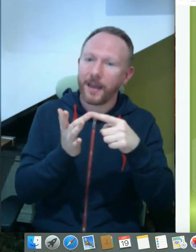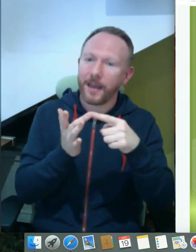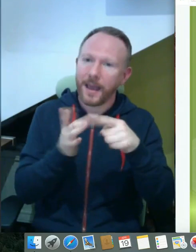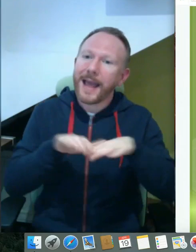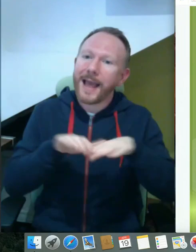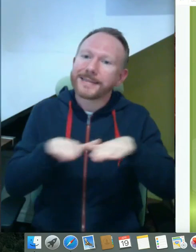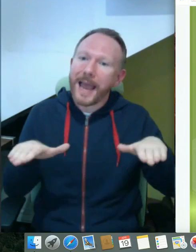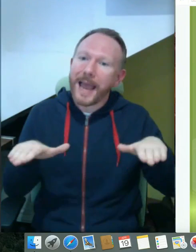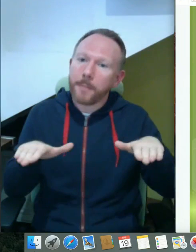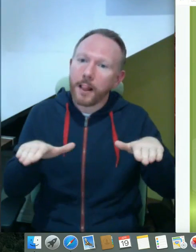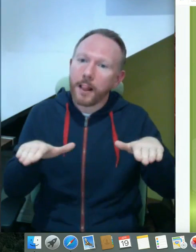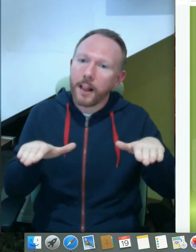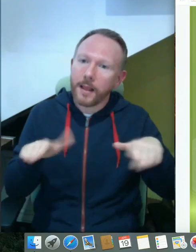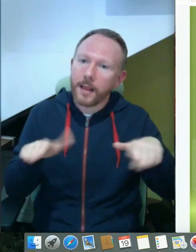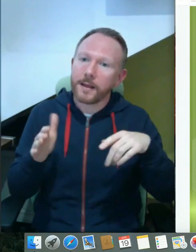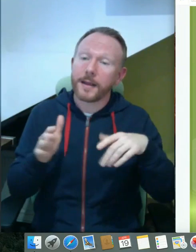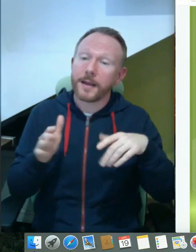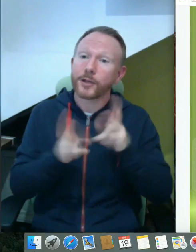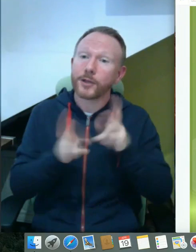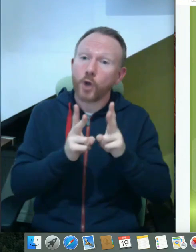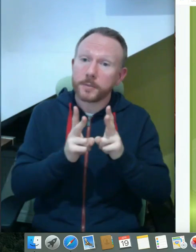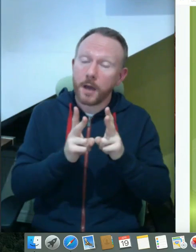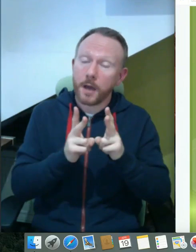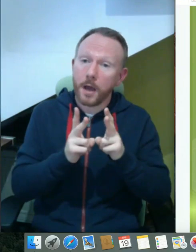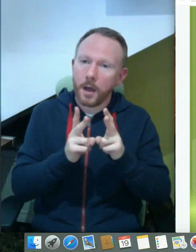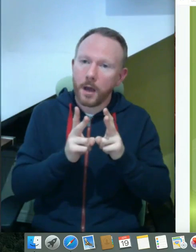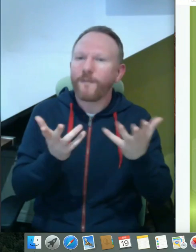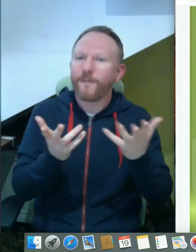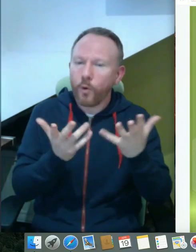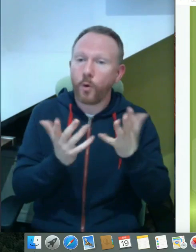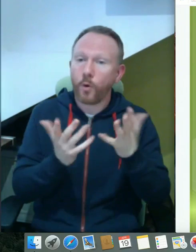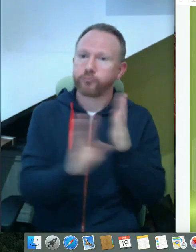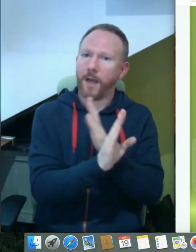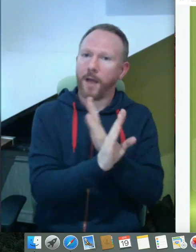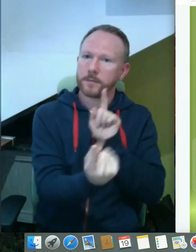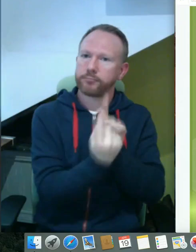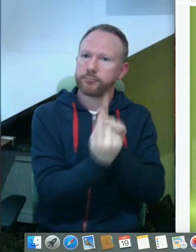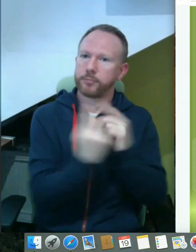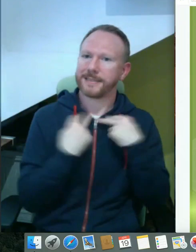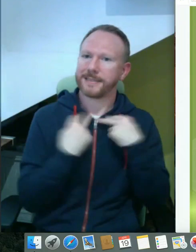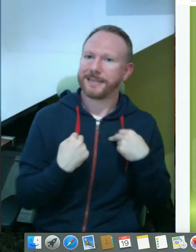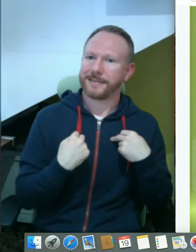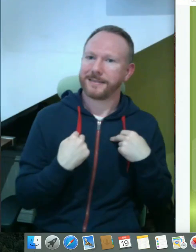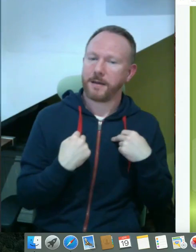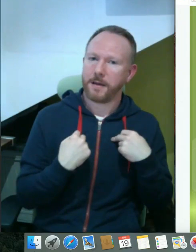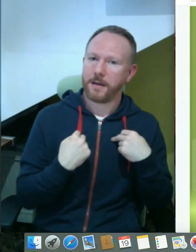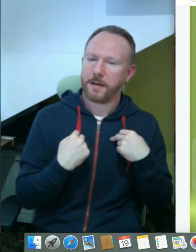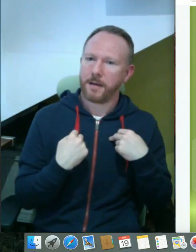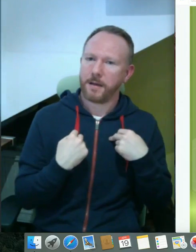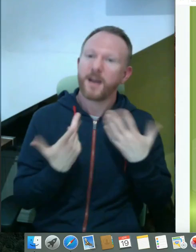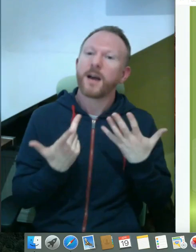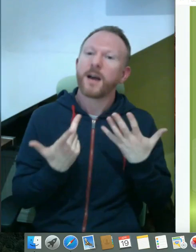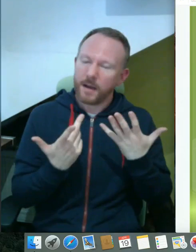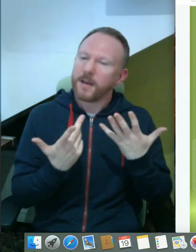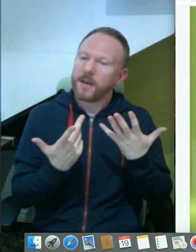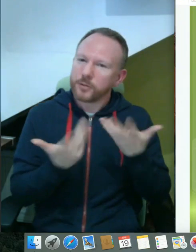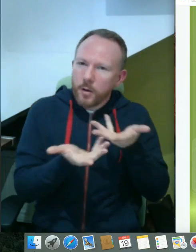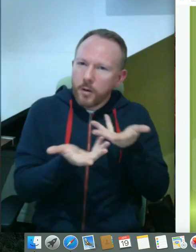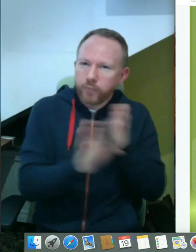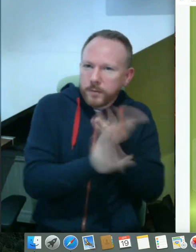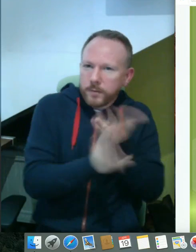counsel interpreters, and in criminal trials we often refer to them as defence interpreters.